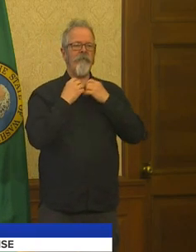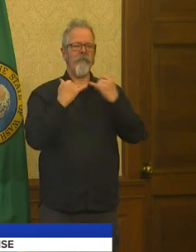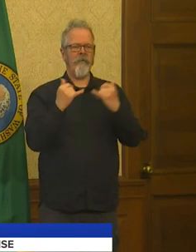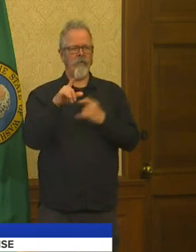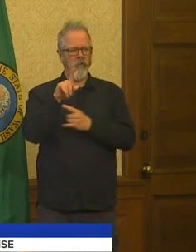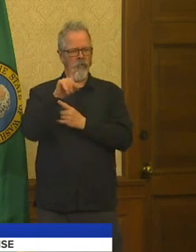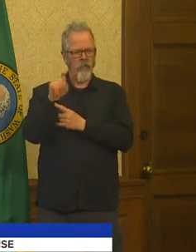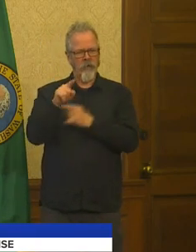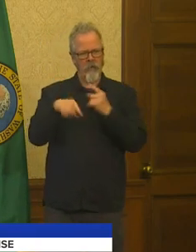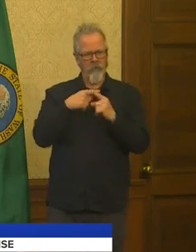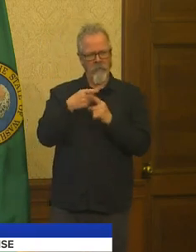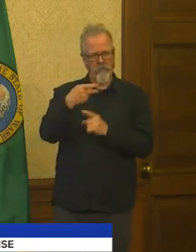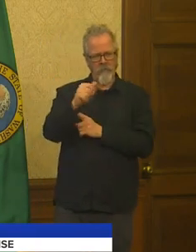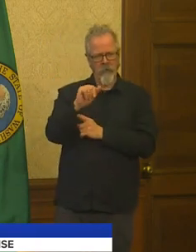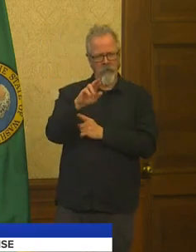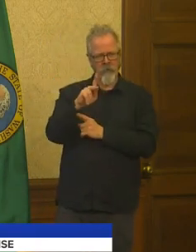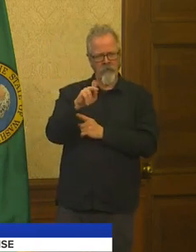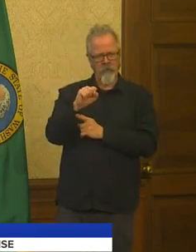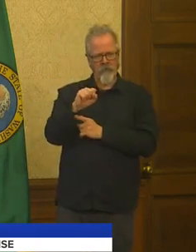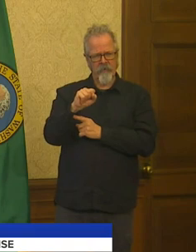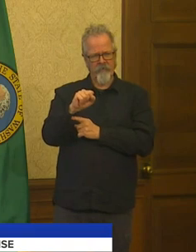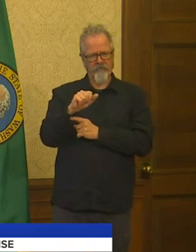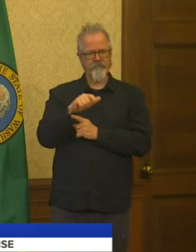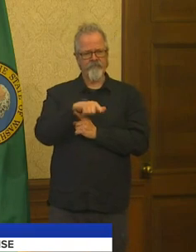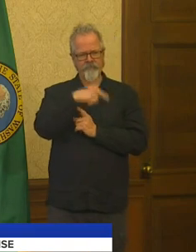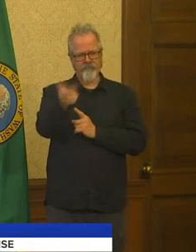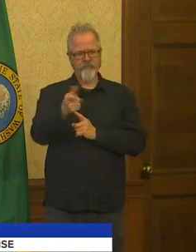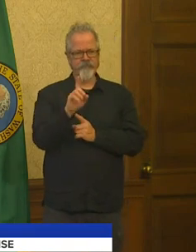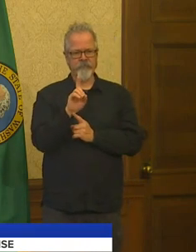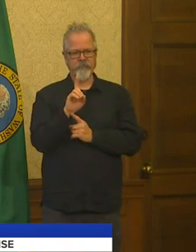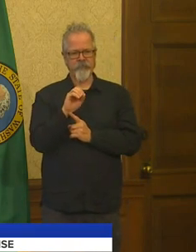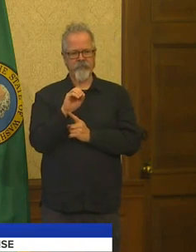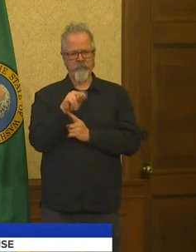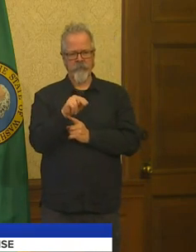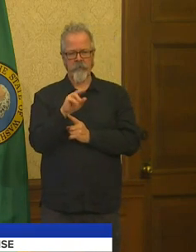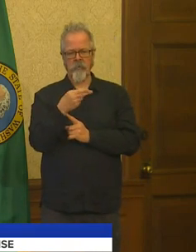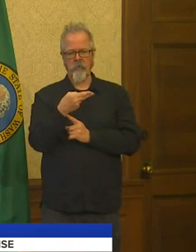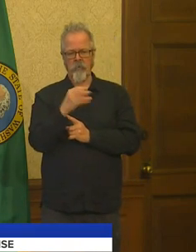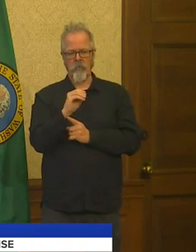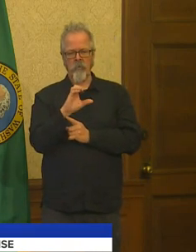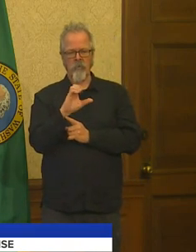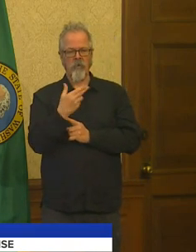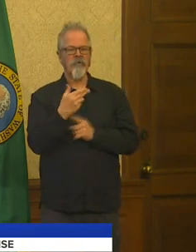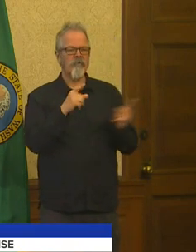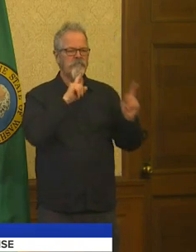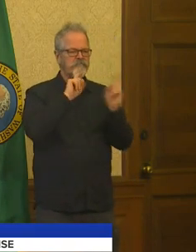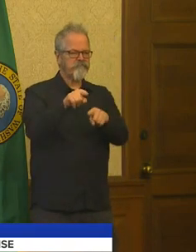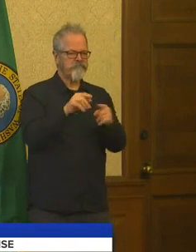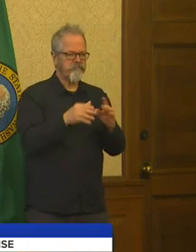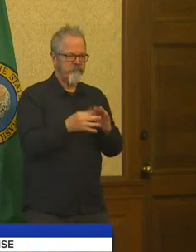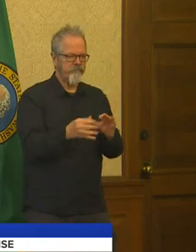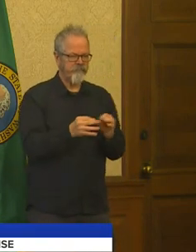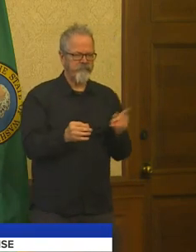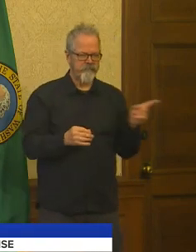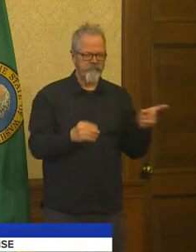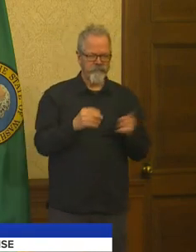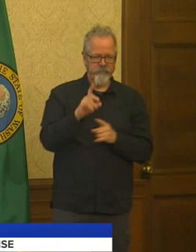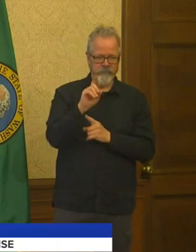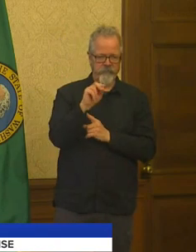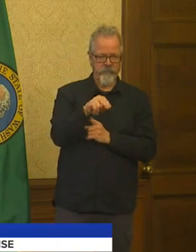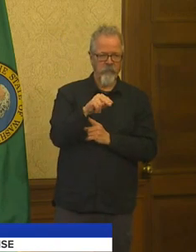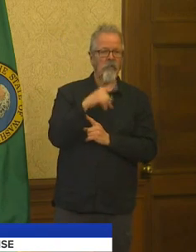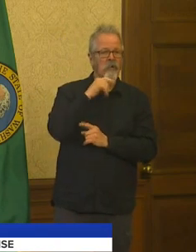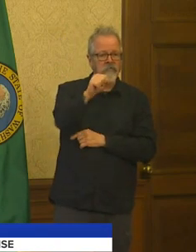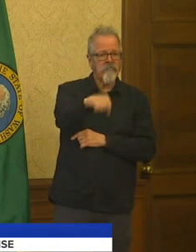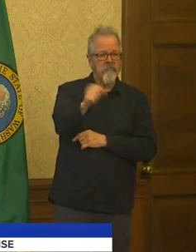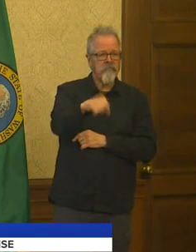Sure. I think by the end of the week, we can let you know about our parks. I'm assuming a majority of our parks will be open,